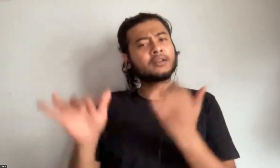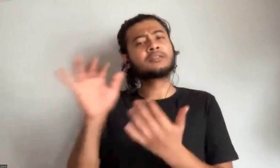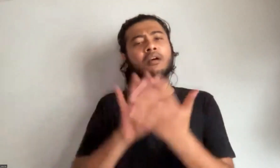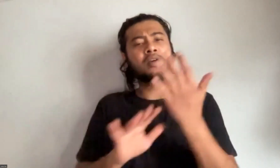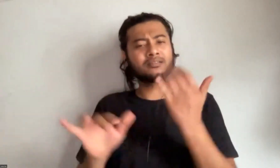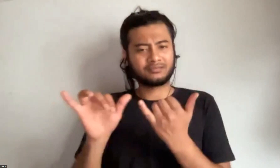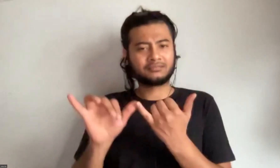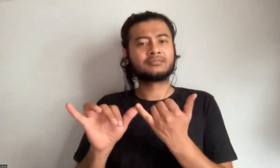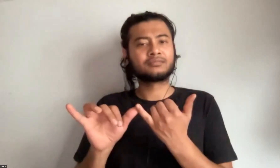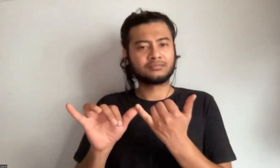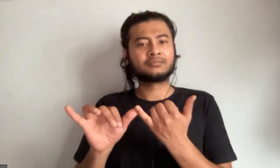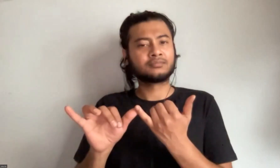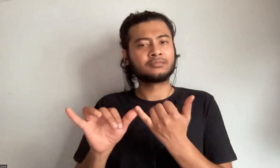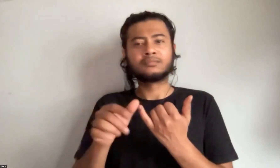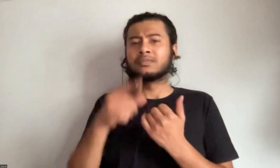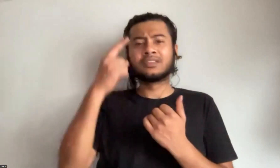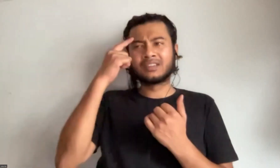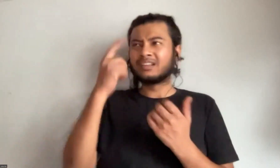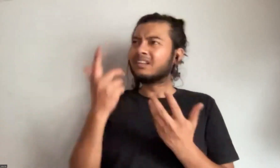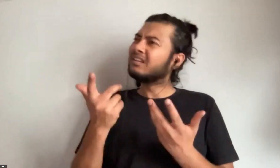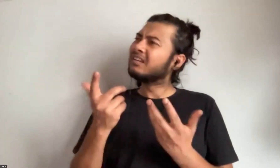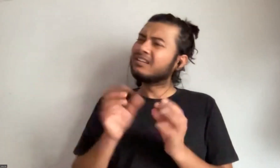powerful than chanting of the Lord's name.